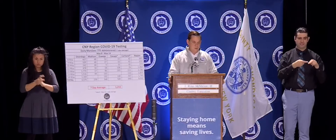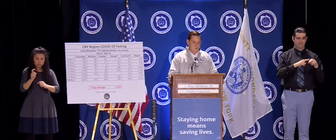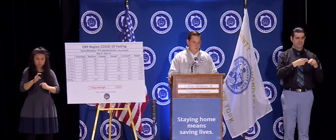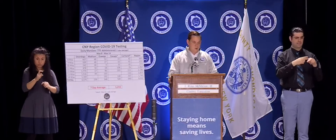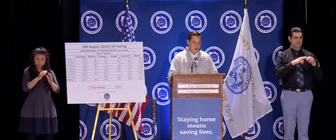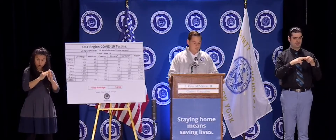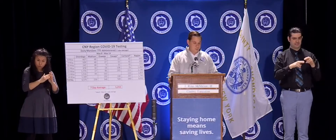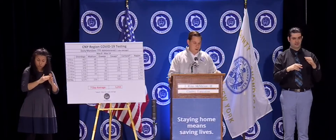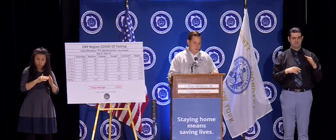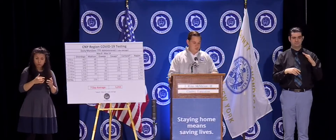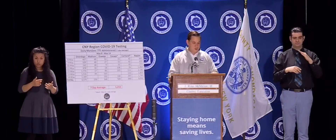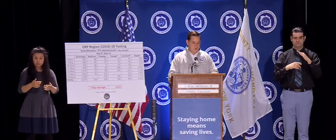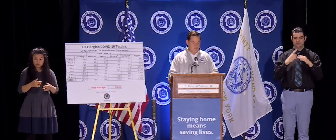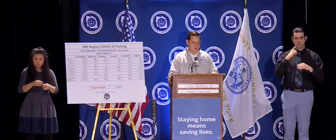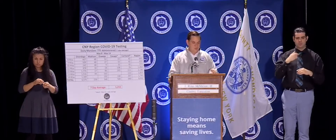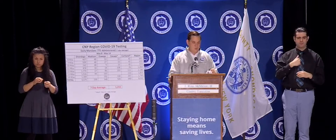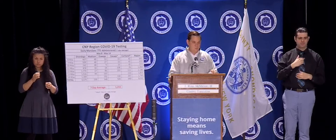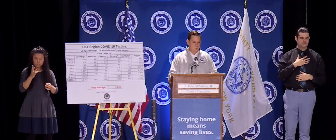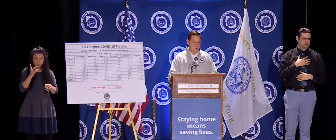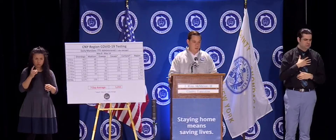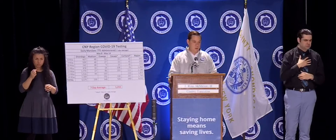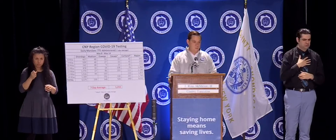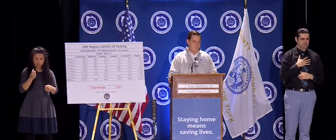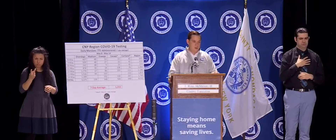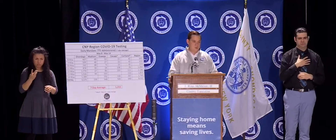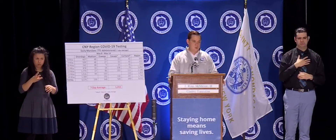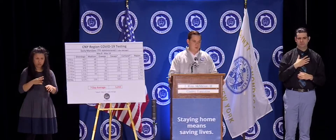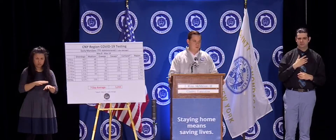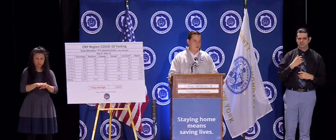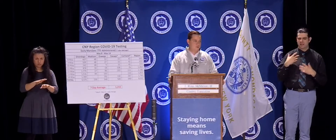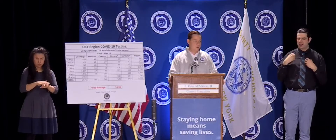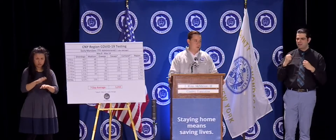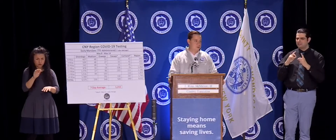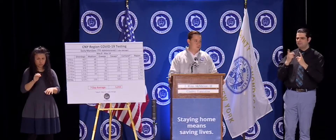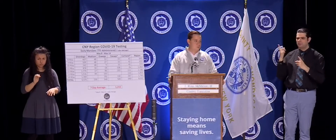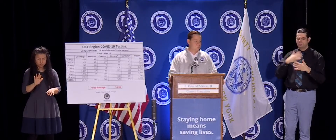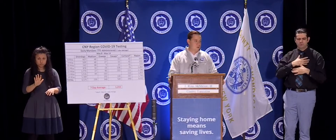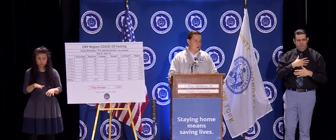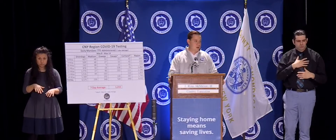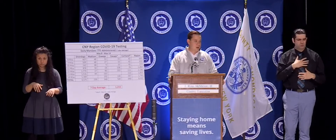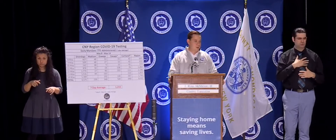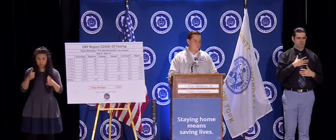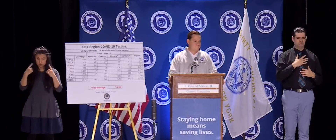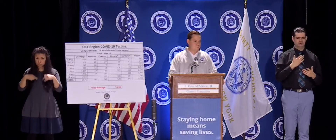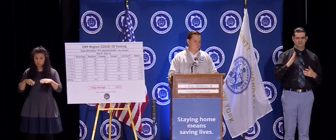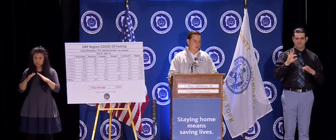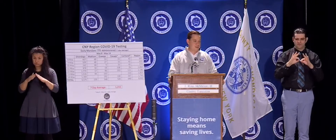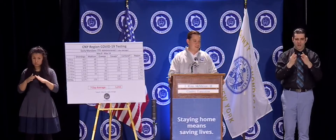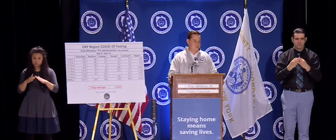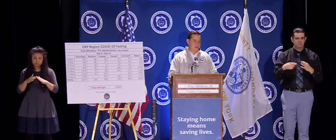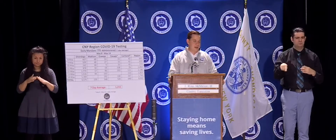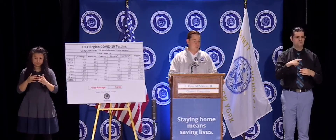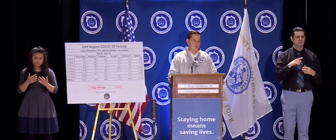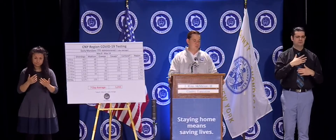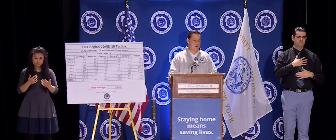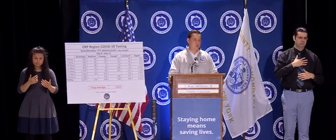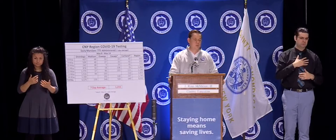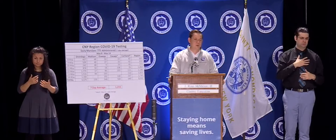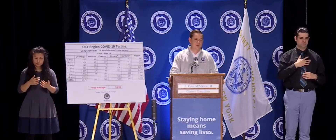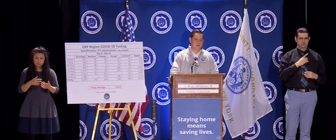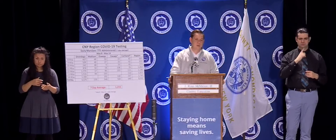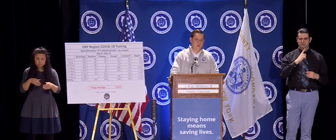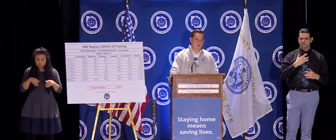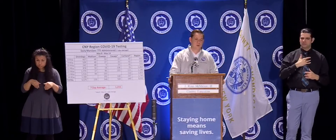very painful. For our health department, it's very painful, and certainly for the families. At the same time, when you